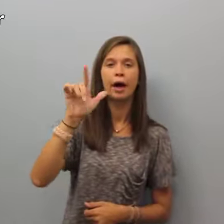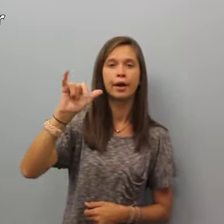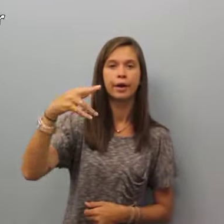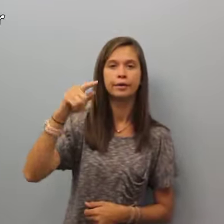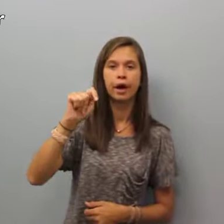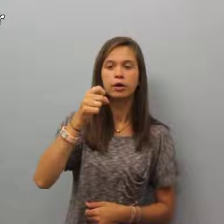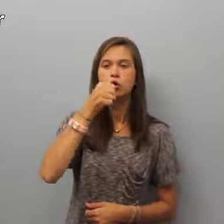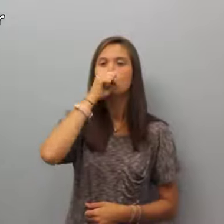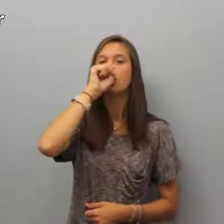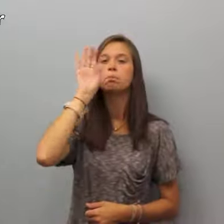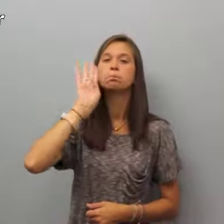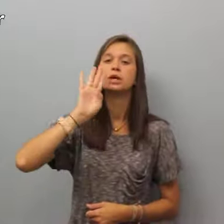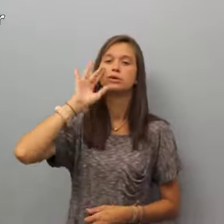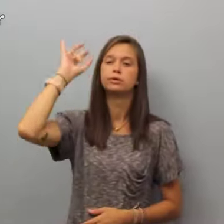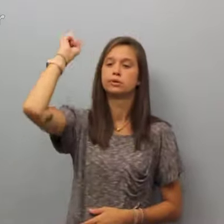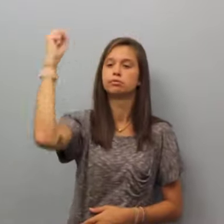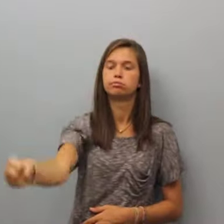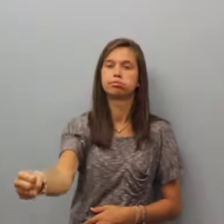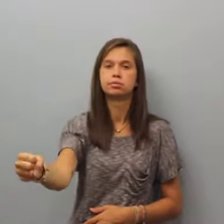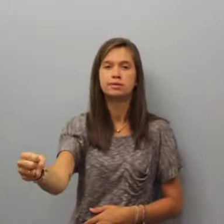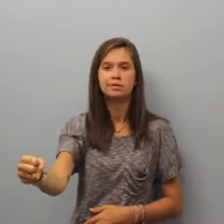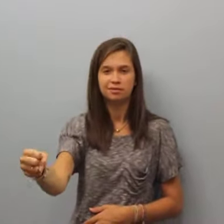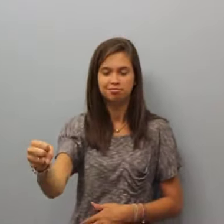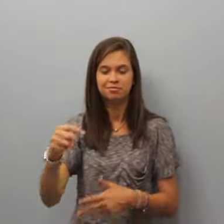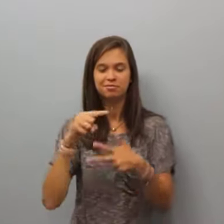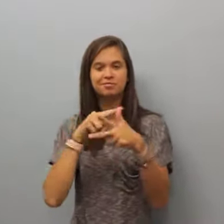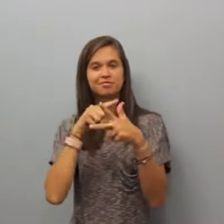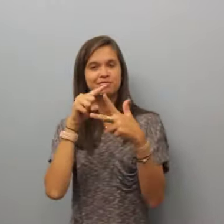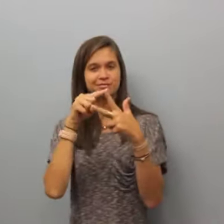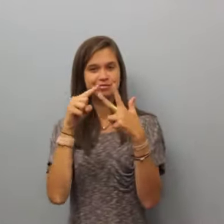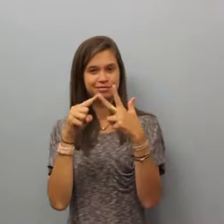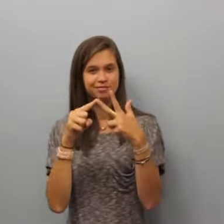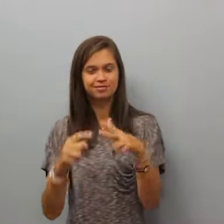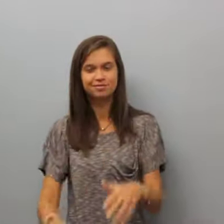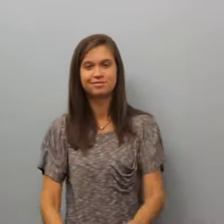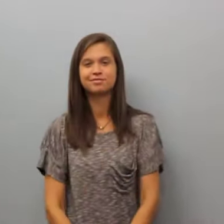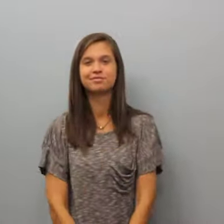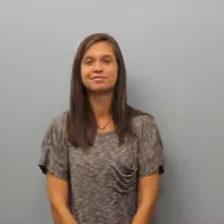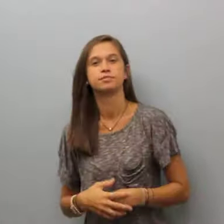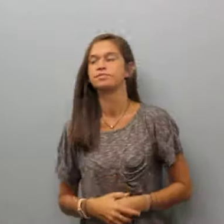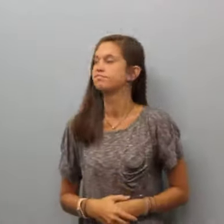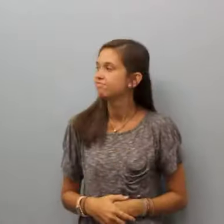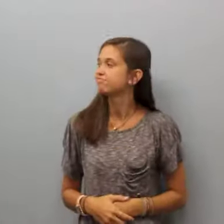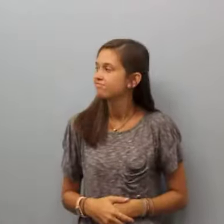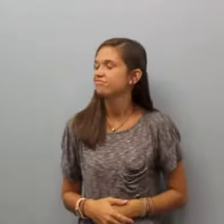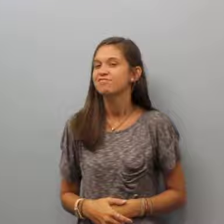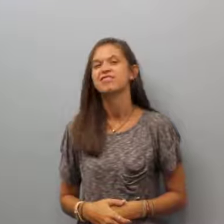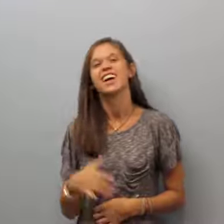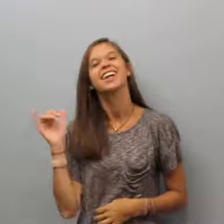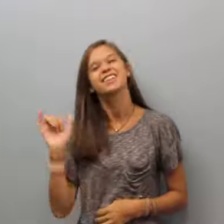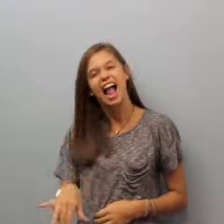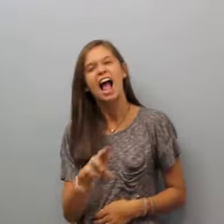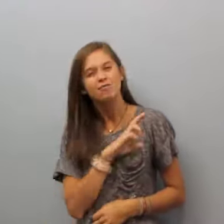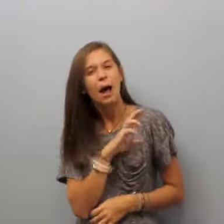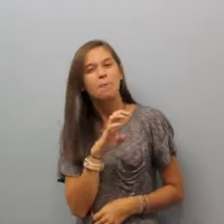onto paper. And lastly, I would want my Corona light for sure.